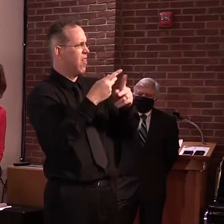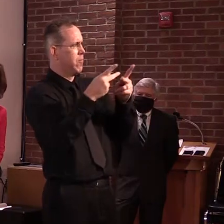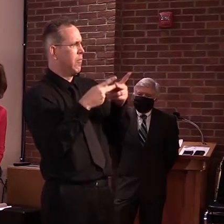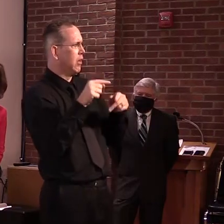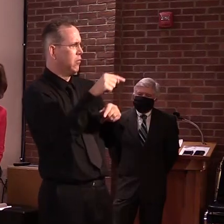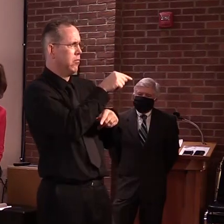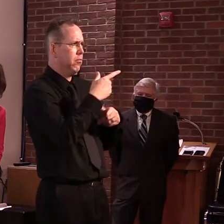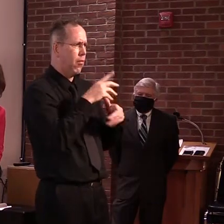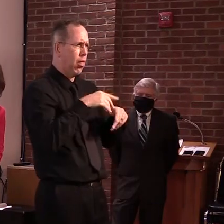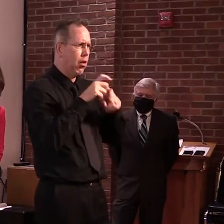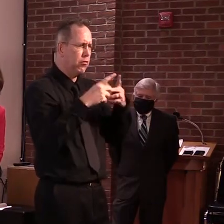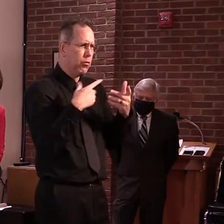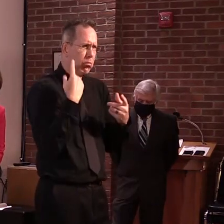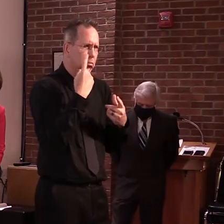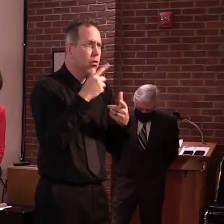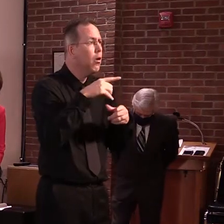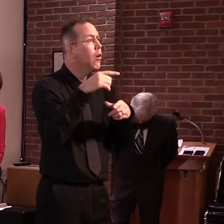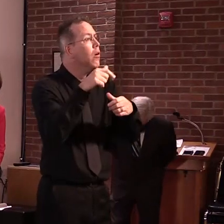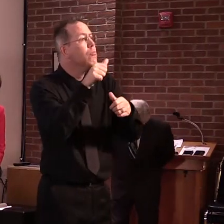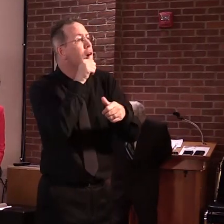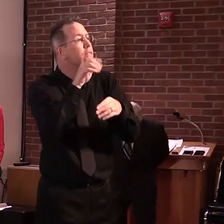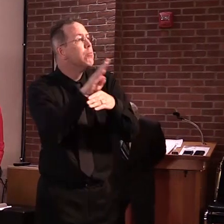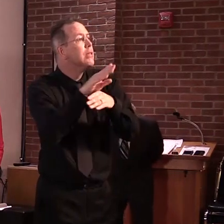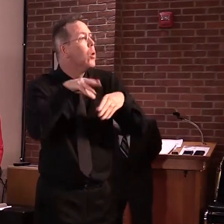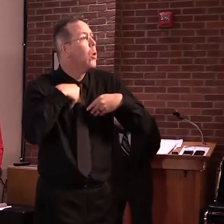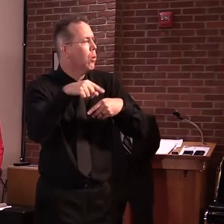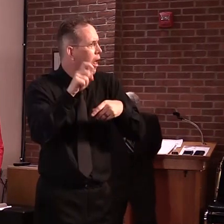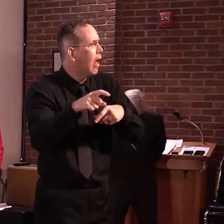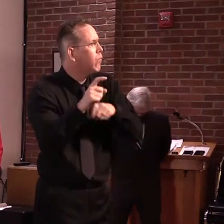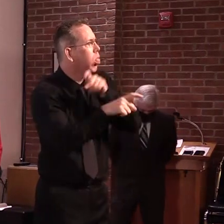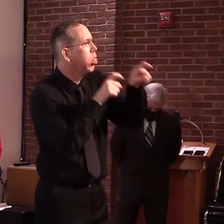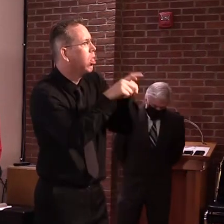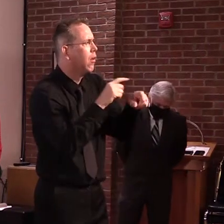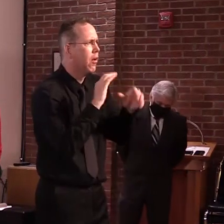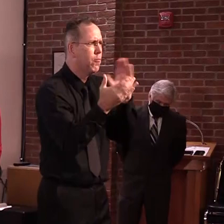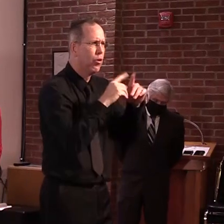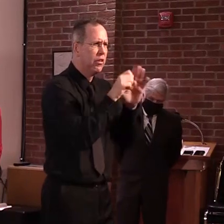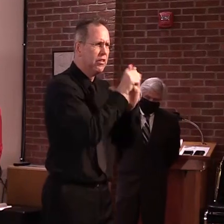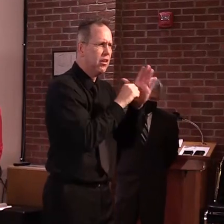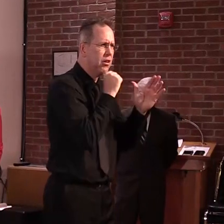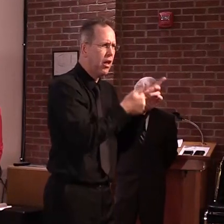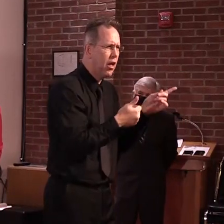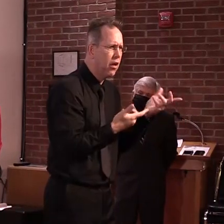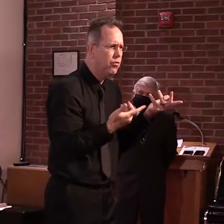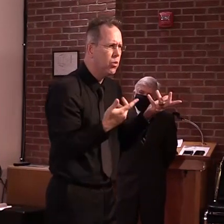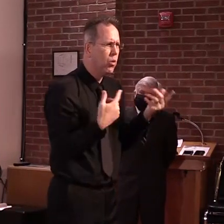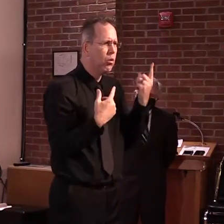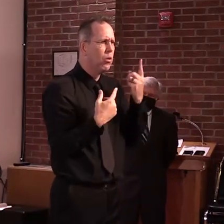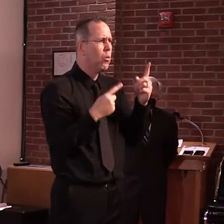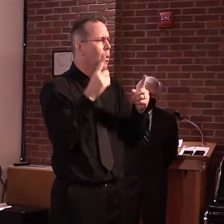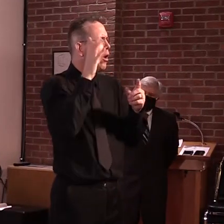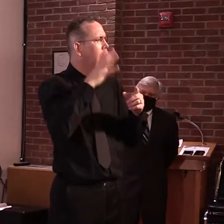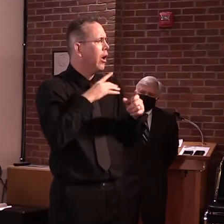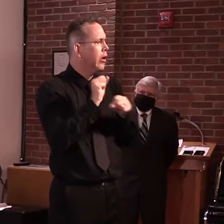store to deposit products, vacuum on the floor, and neither had a mask.